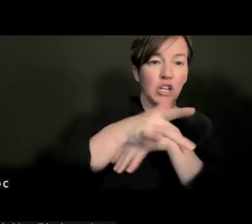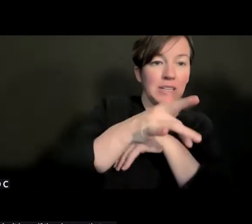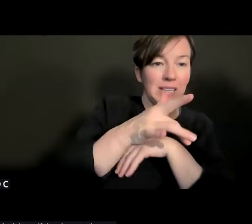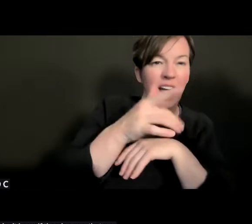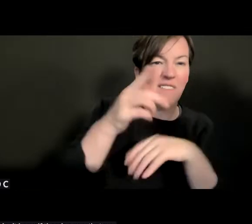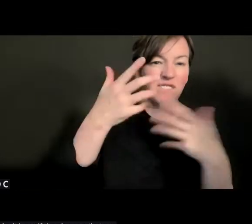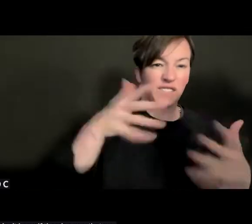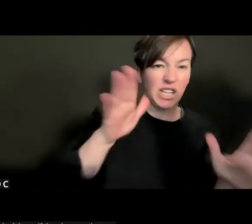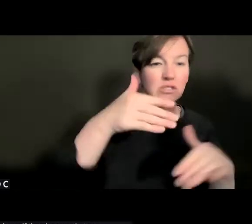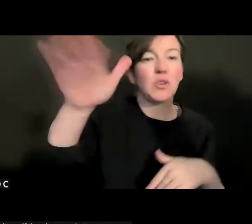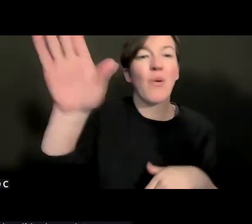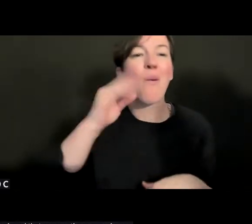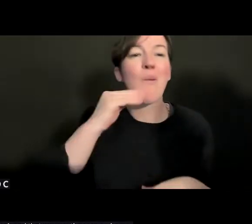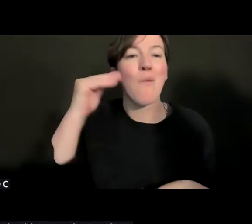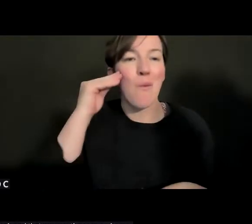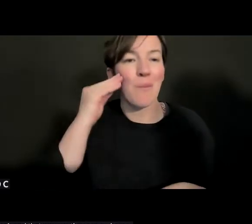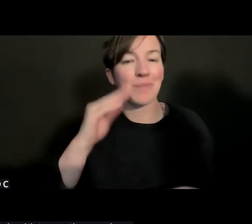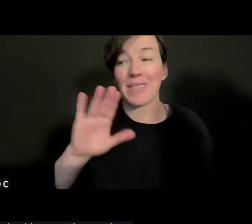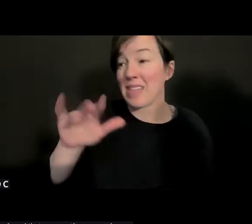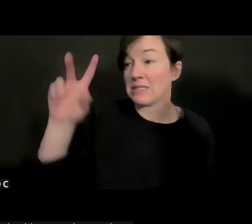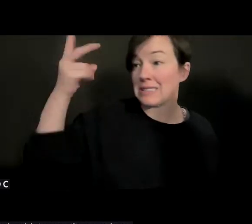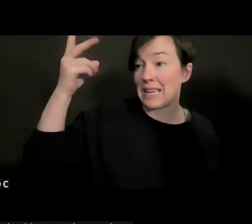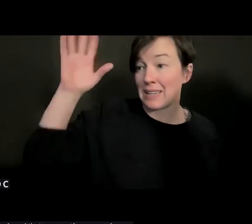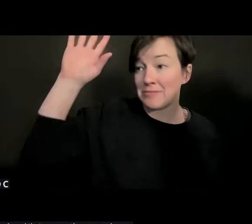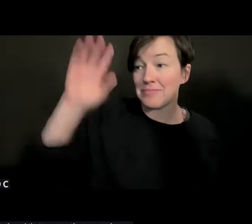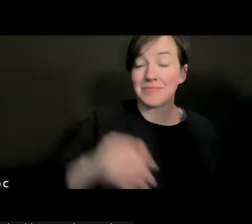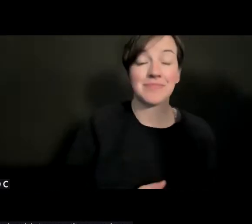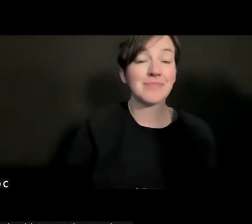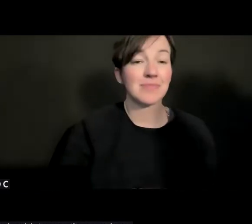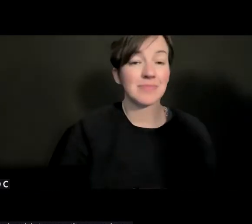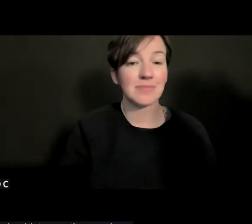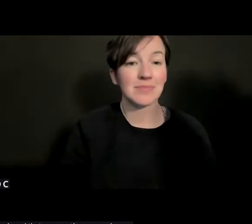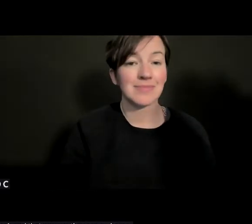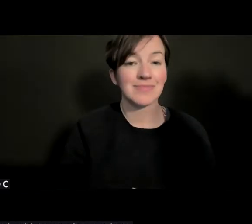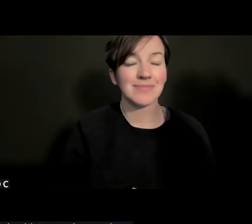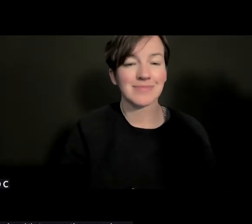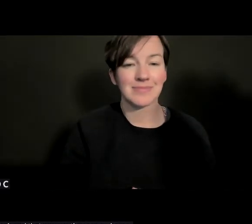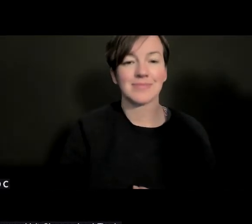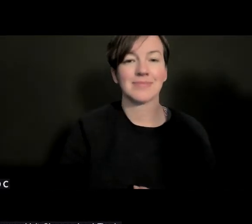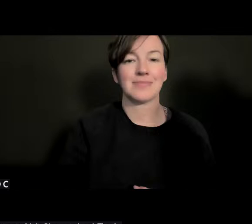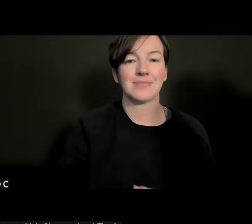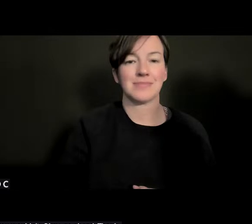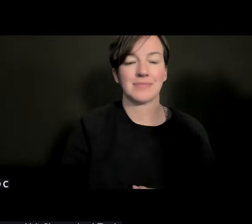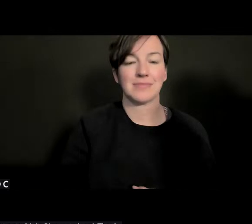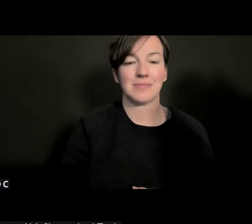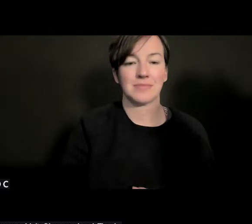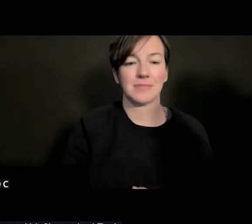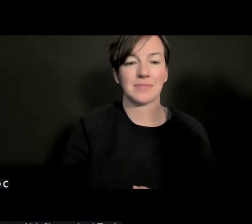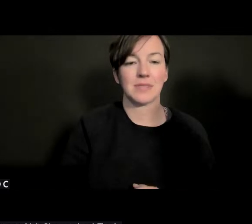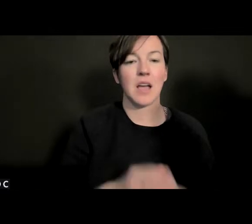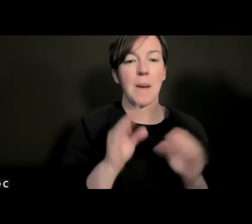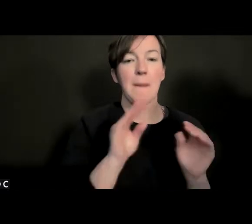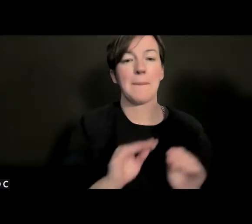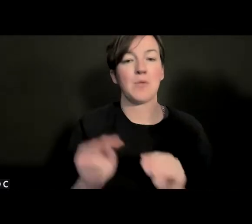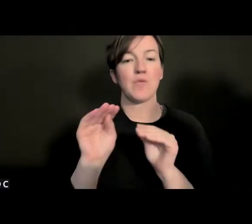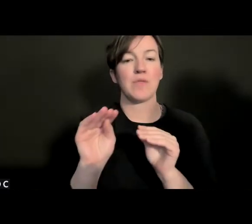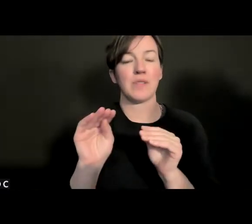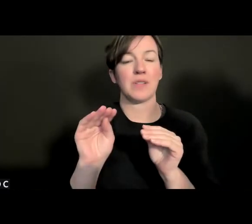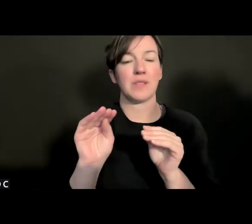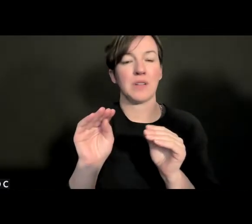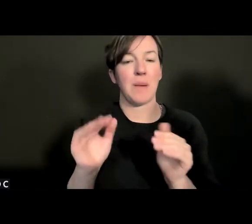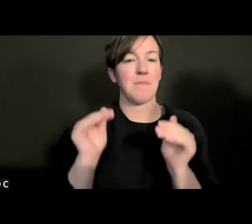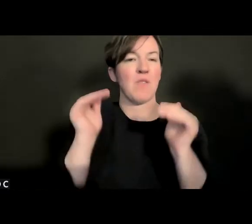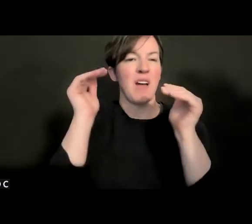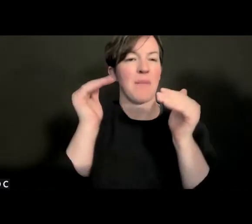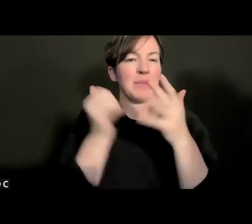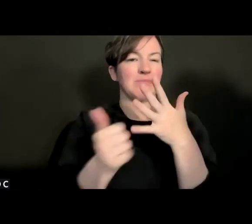after. That's a motion. I second that. Oh, I'm sorry. Oh, Yeah. you want, Yeah, okay. go ahead. Thank you. Yeah. So I moved to move up the EL